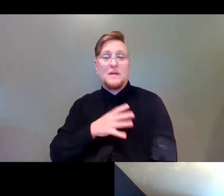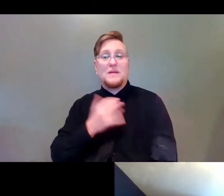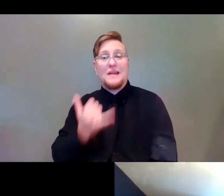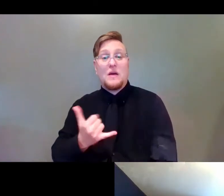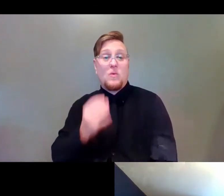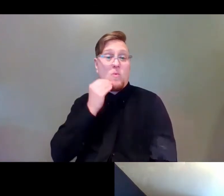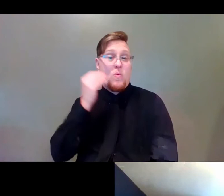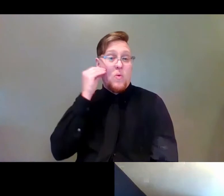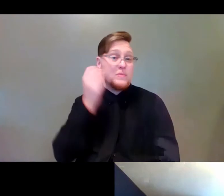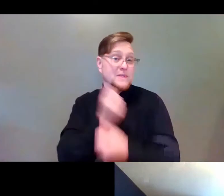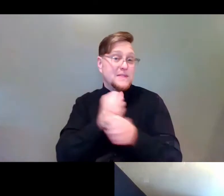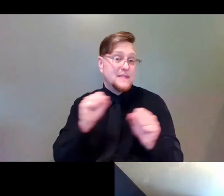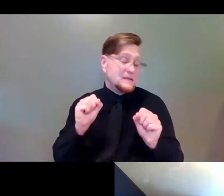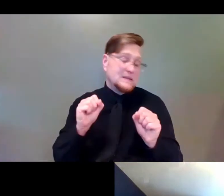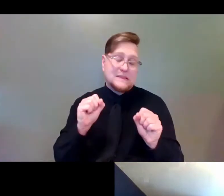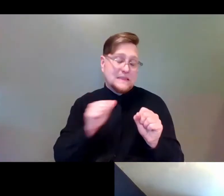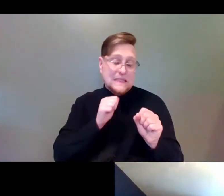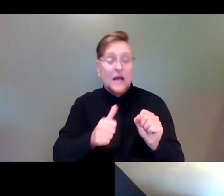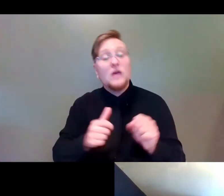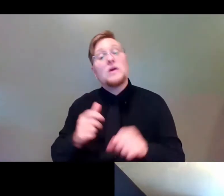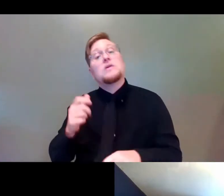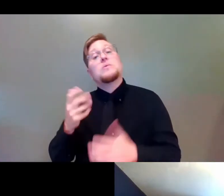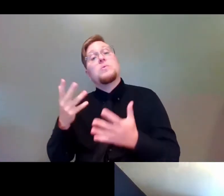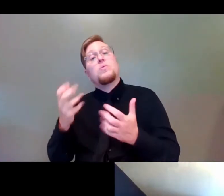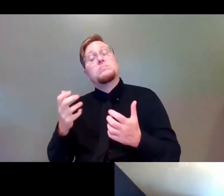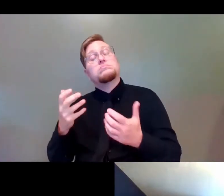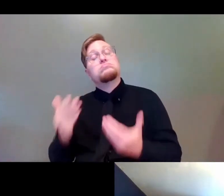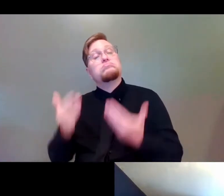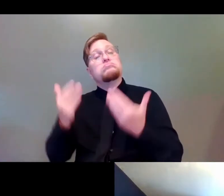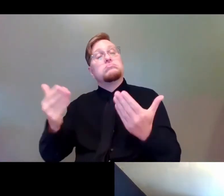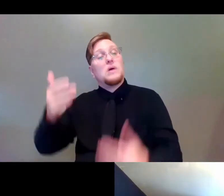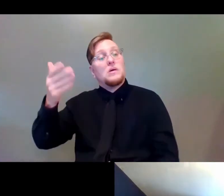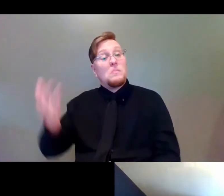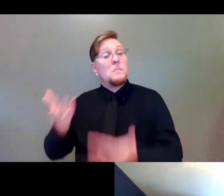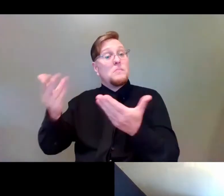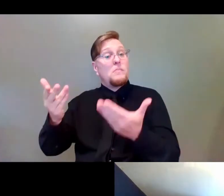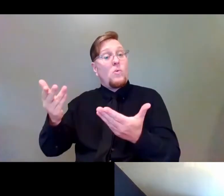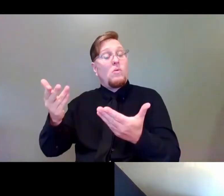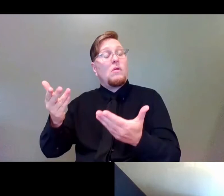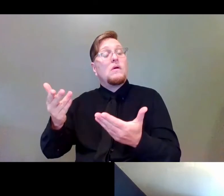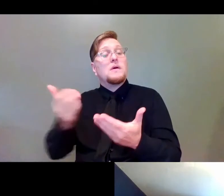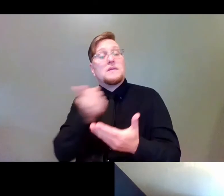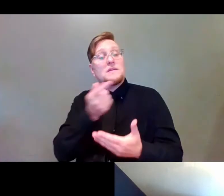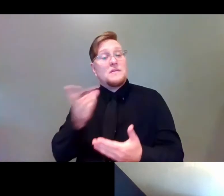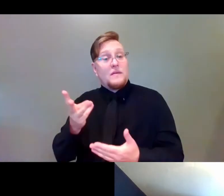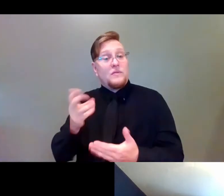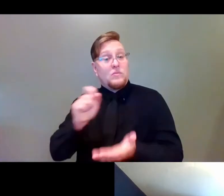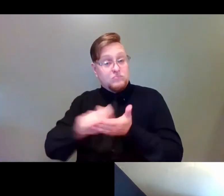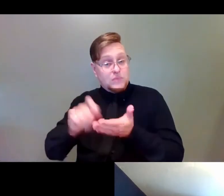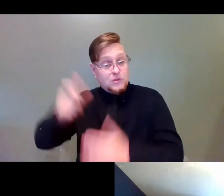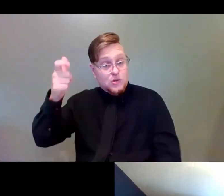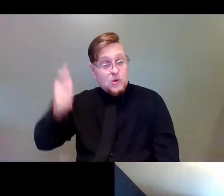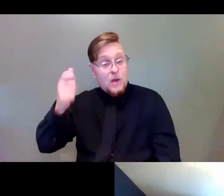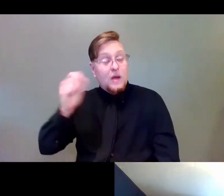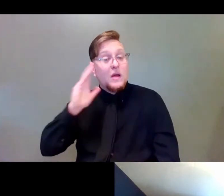are working on, we have put in several proposals, and we're going to be working with our disabled women, especially our wild